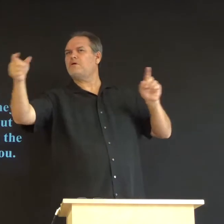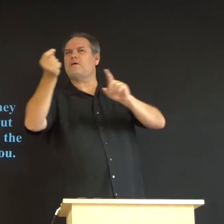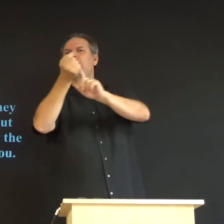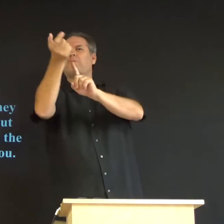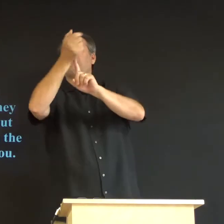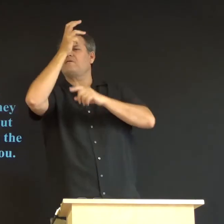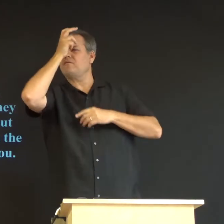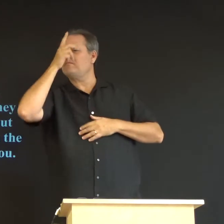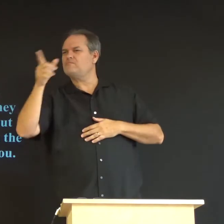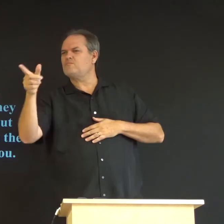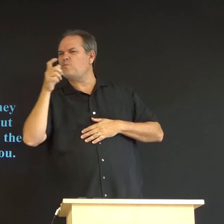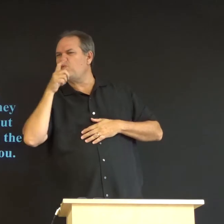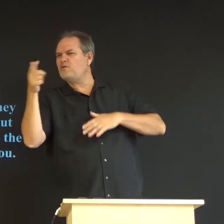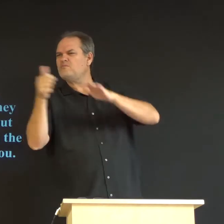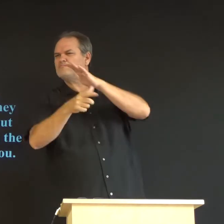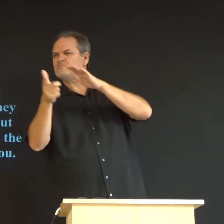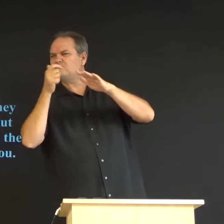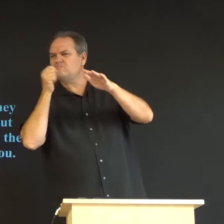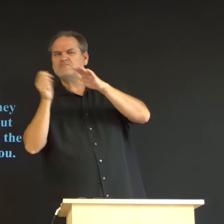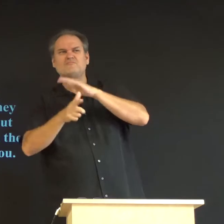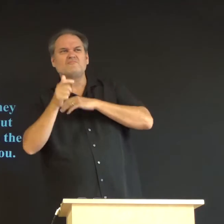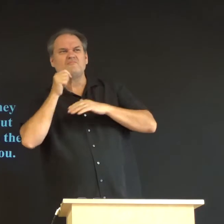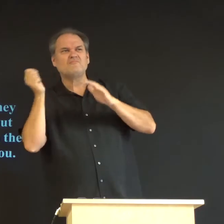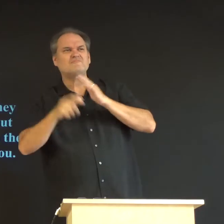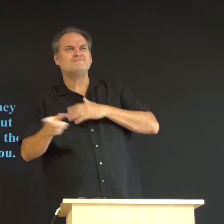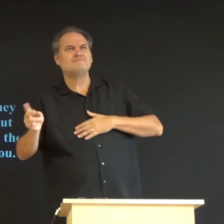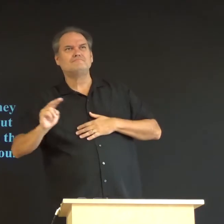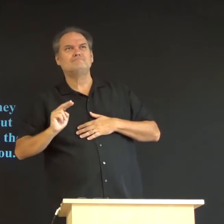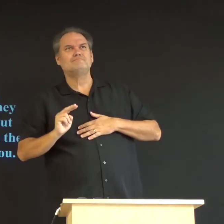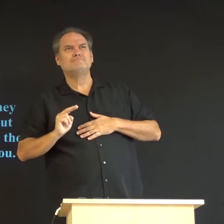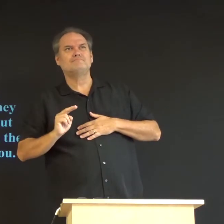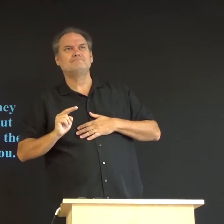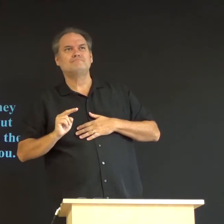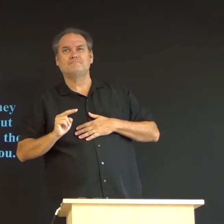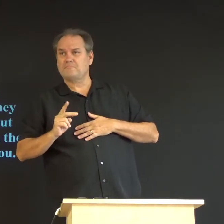you drive them on? Who are they under?